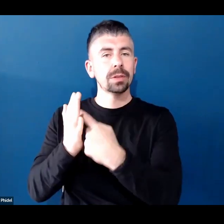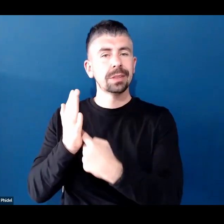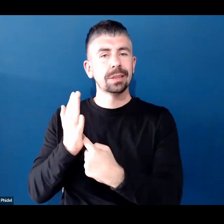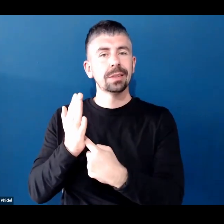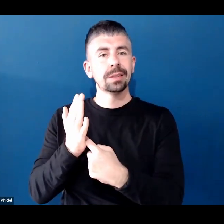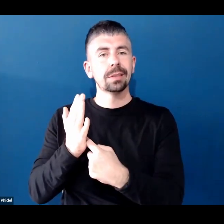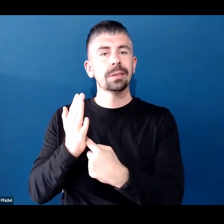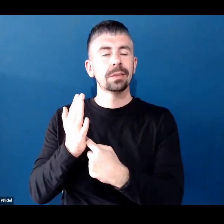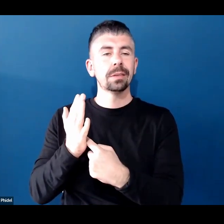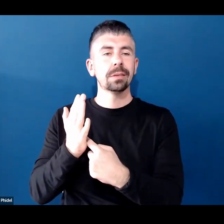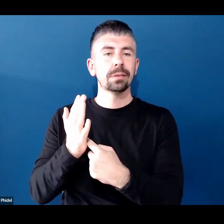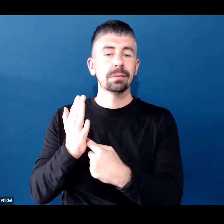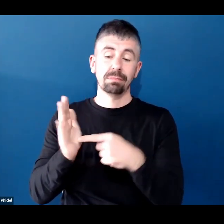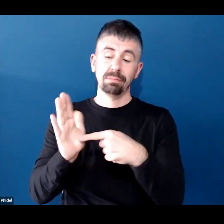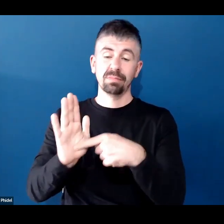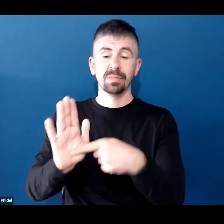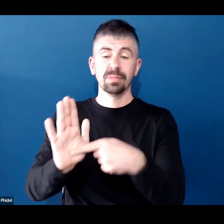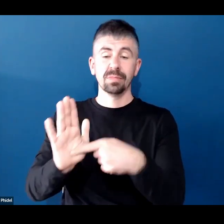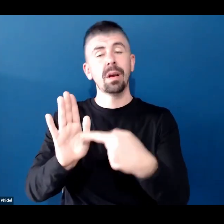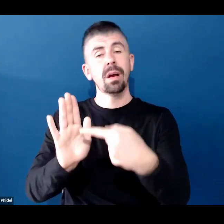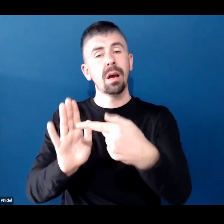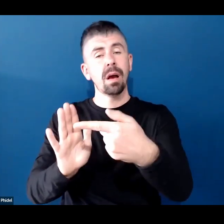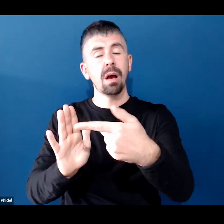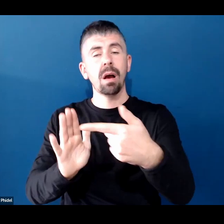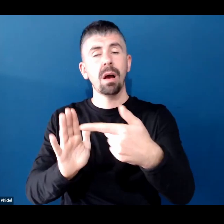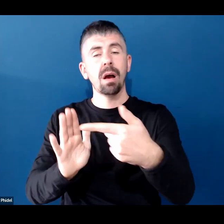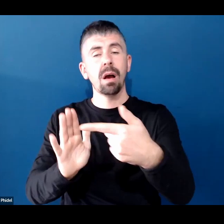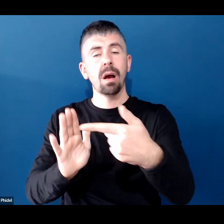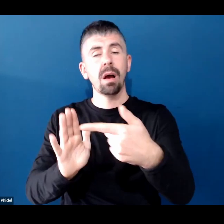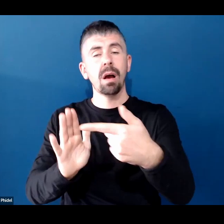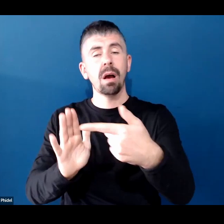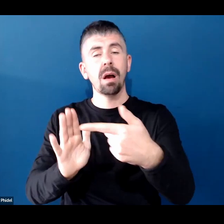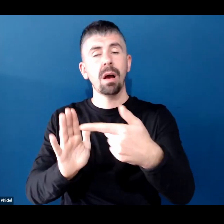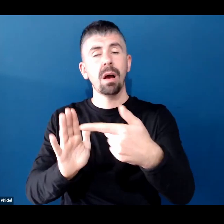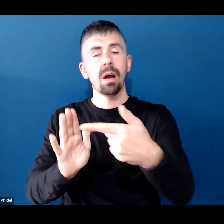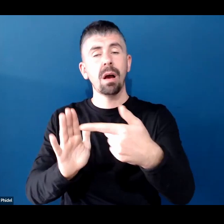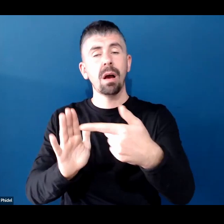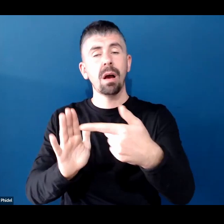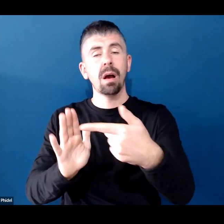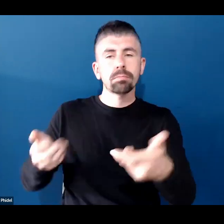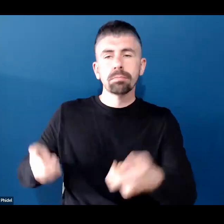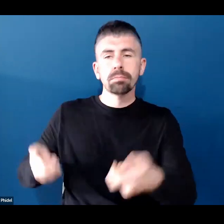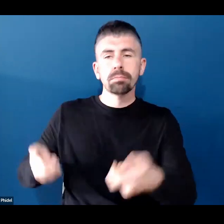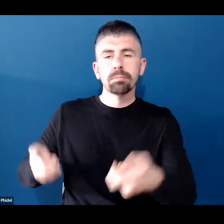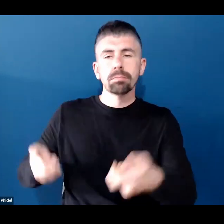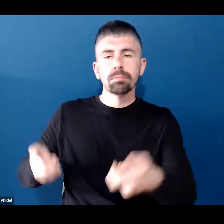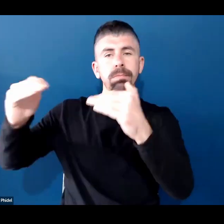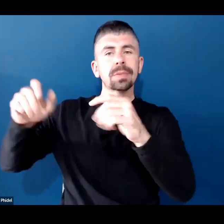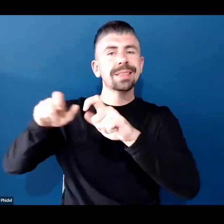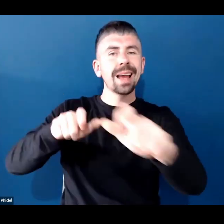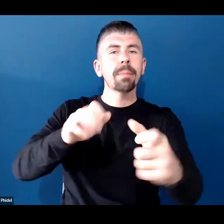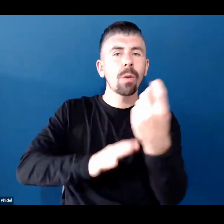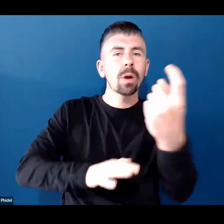you know, claiming to reconcile economic growth with, you know, sustainable outcomes, or